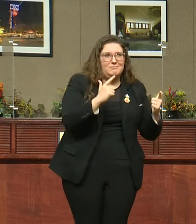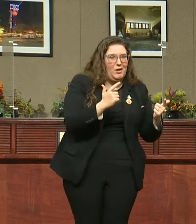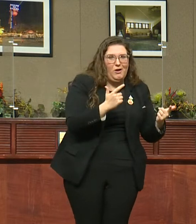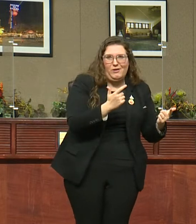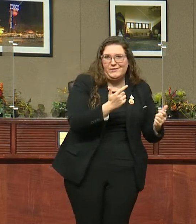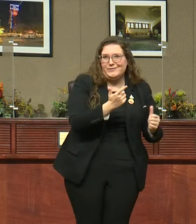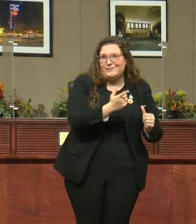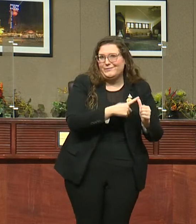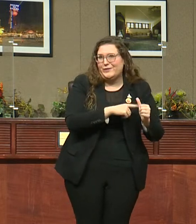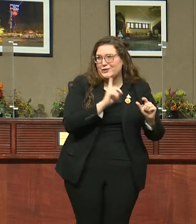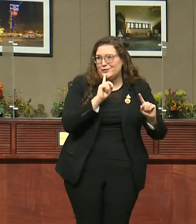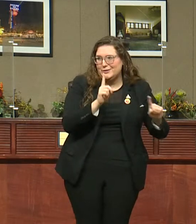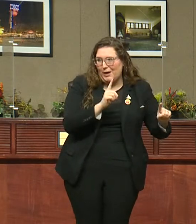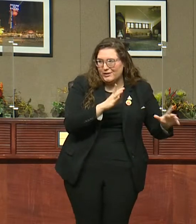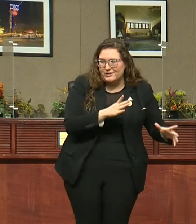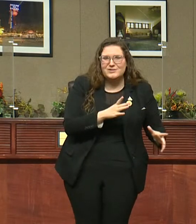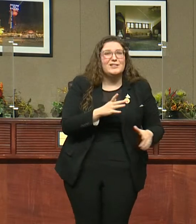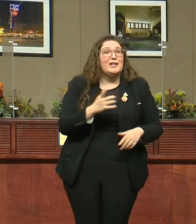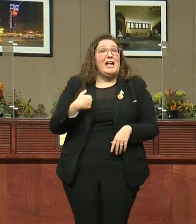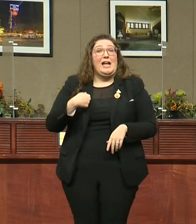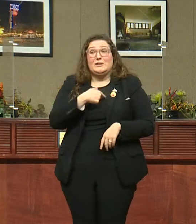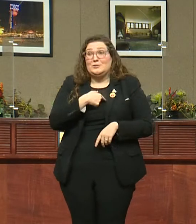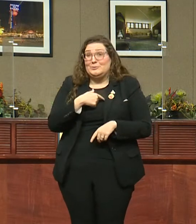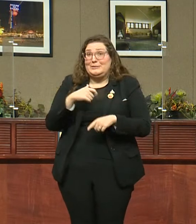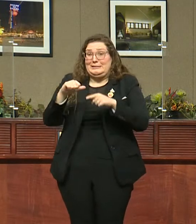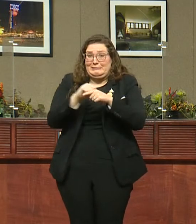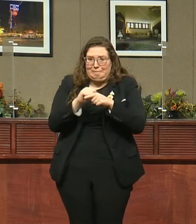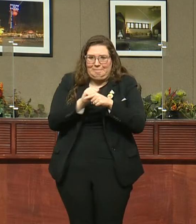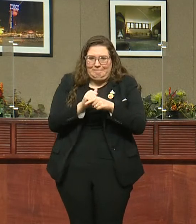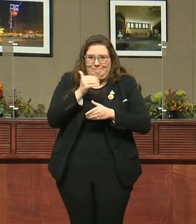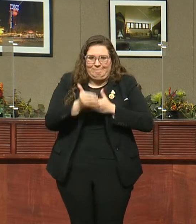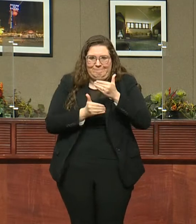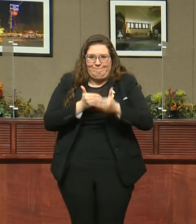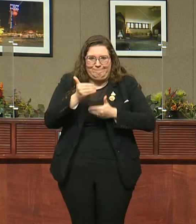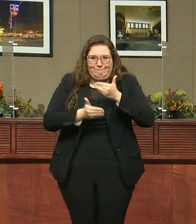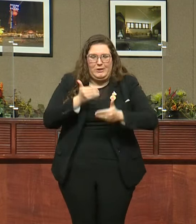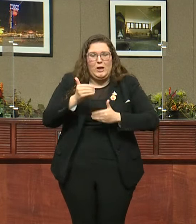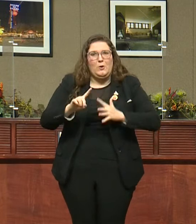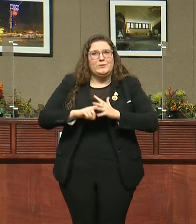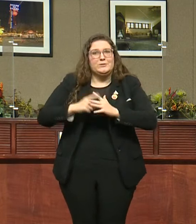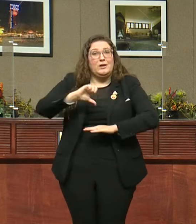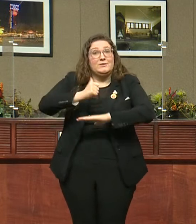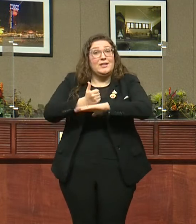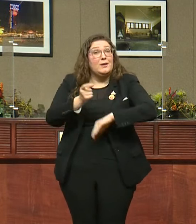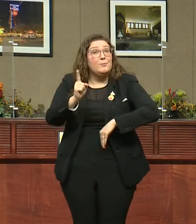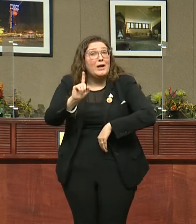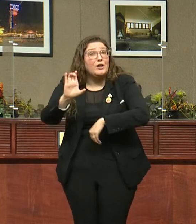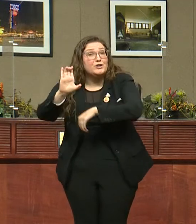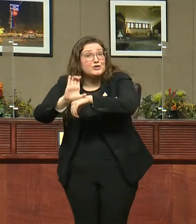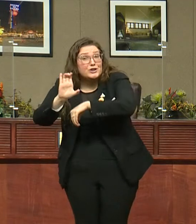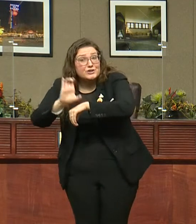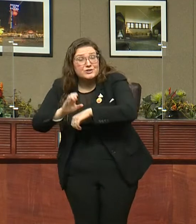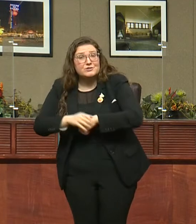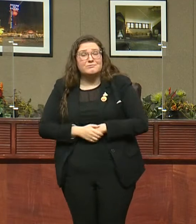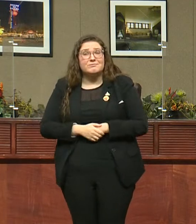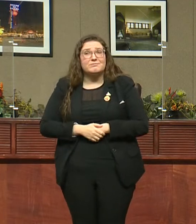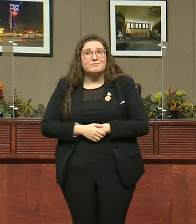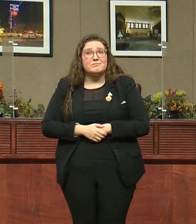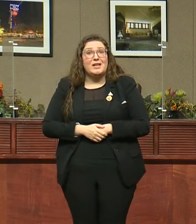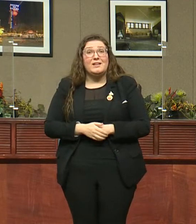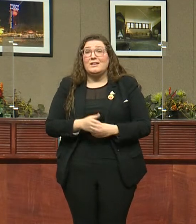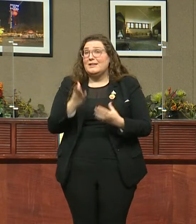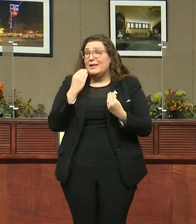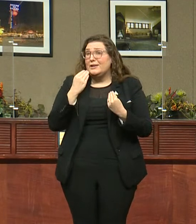process. We are going to start doing churches with EMS and the health department as well. We have done more than